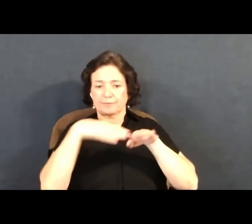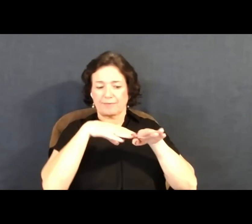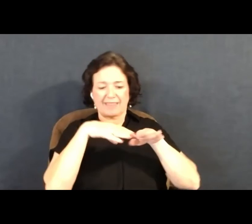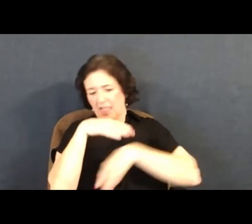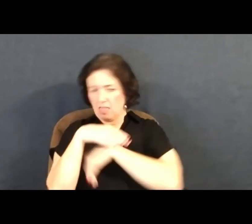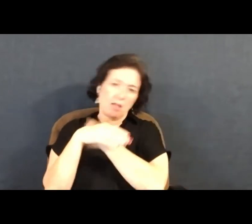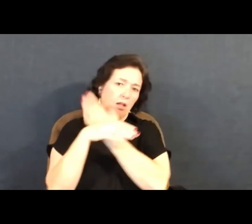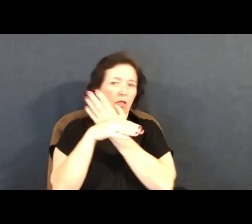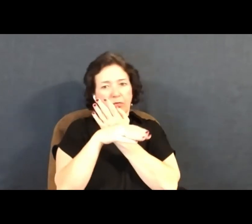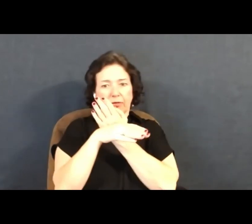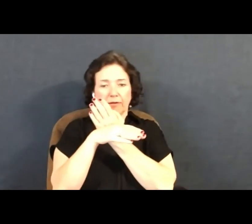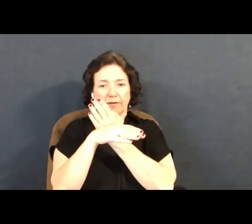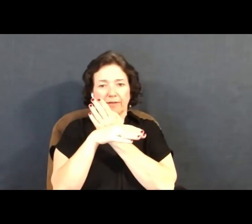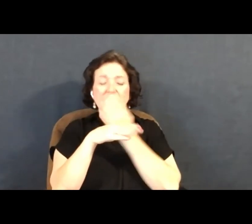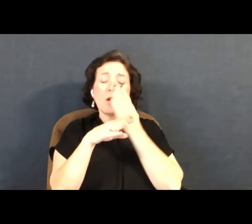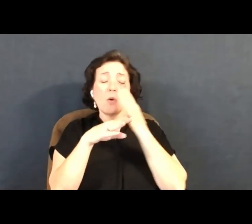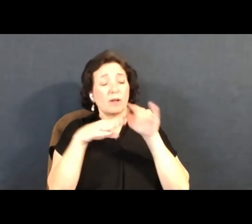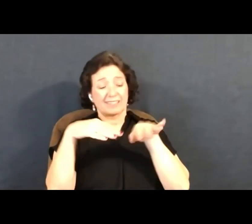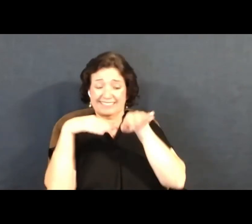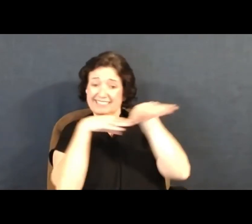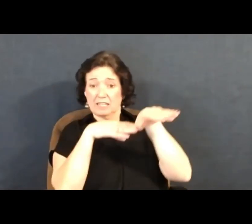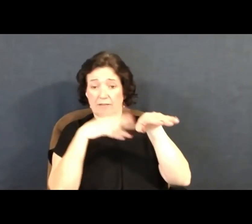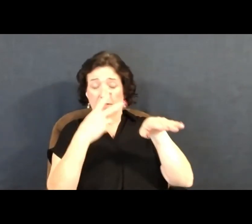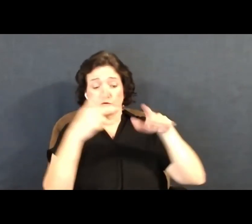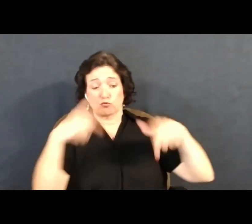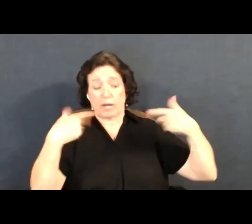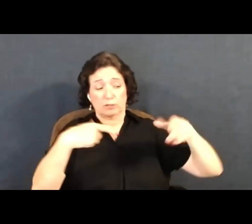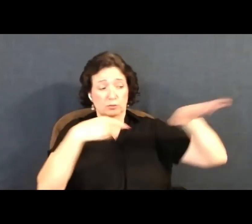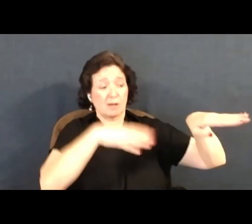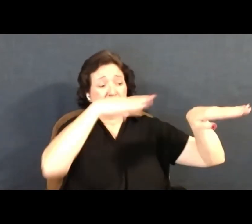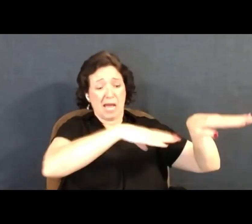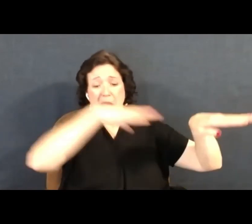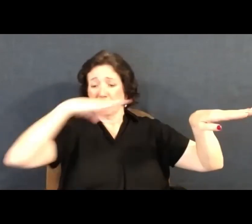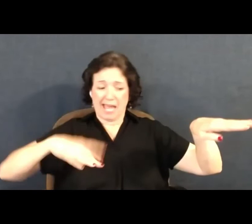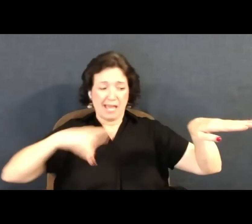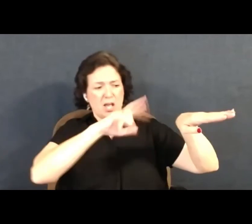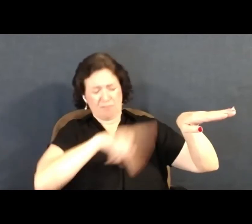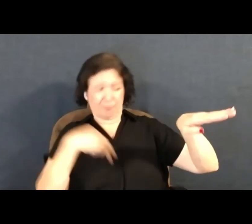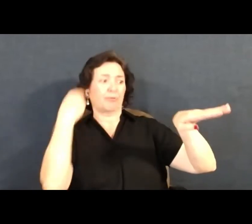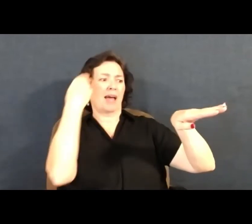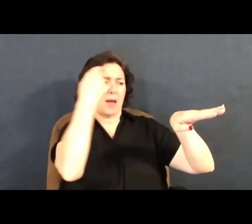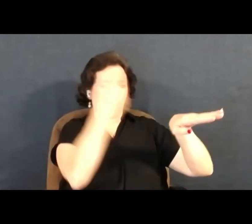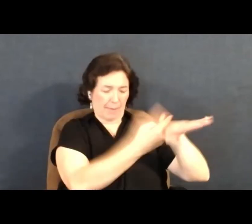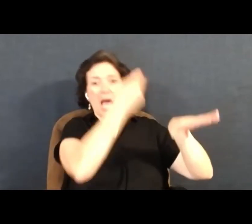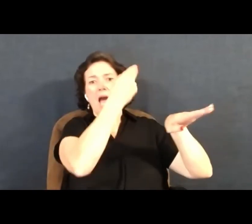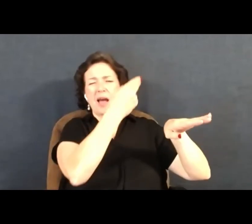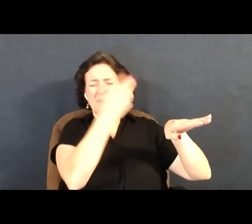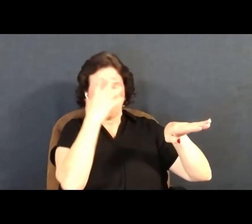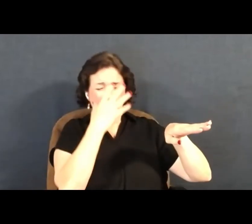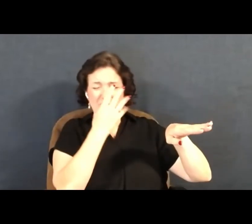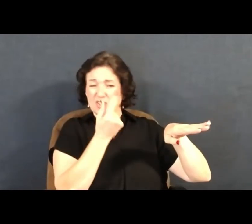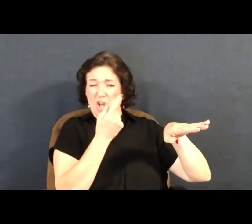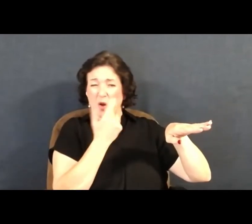against the back of the first wagon. And he bounced into the air. And as he did, That flaming furry ball of